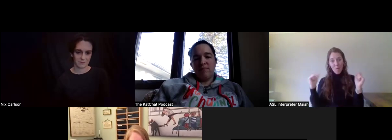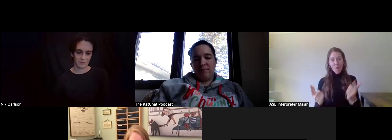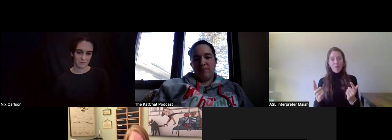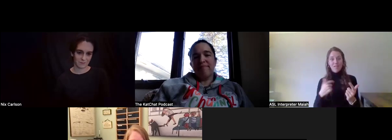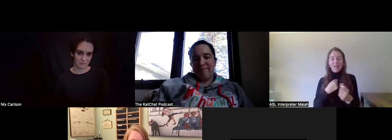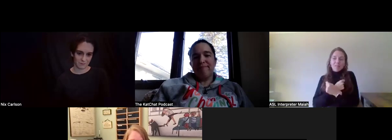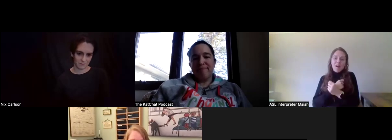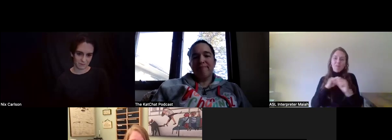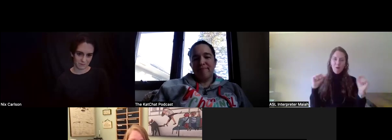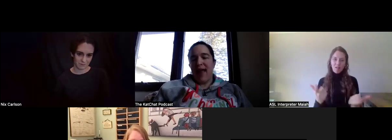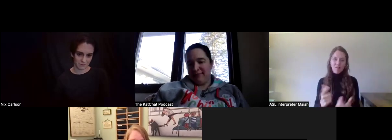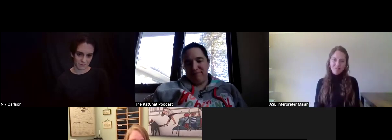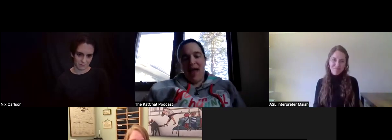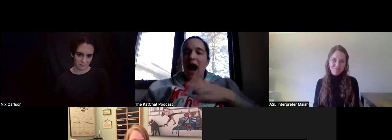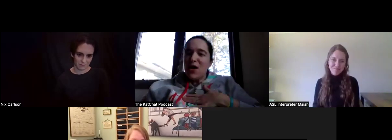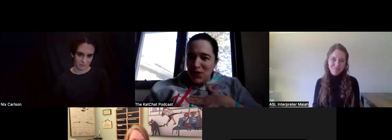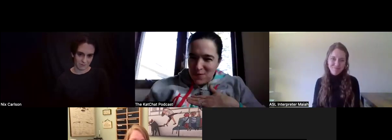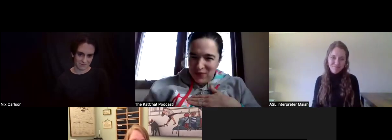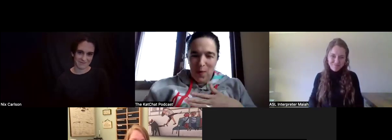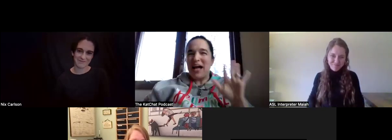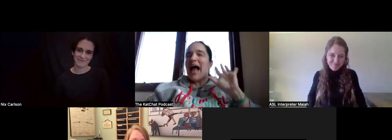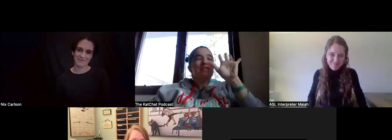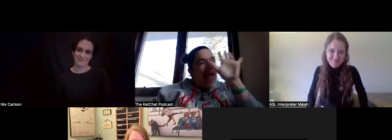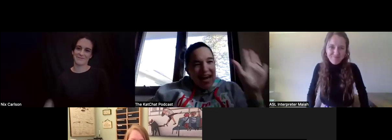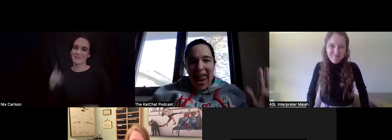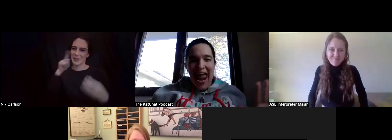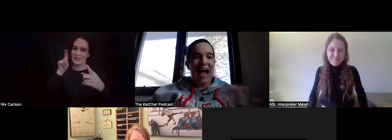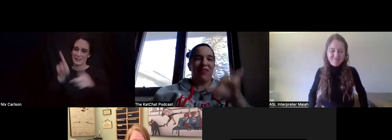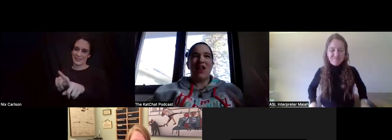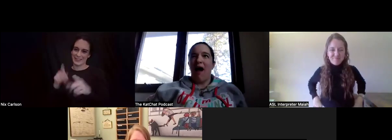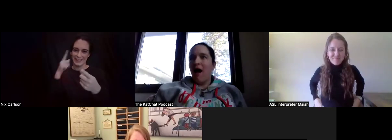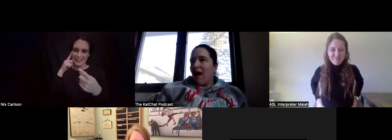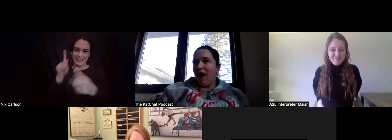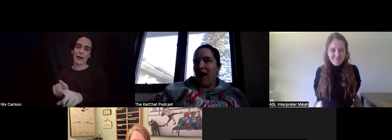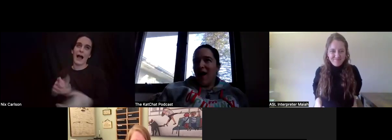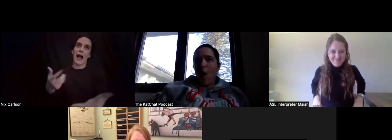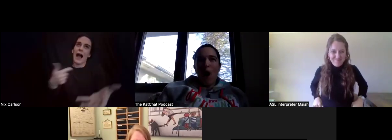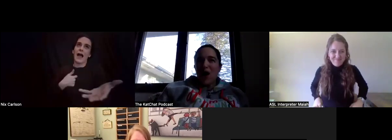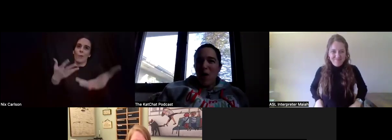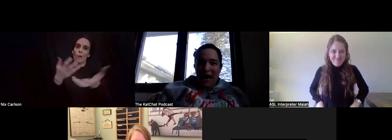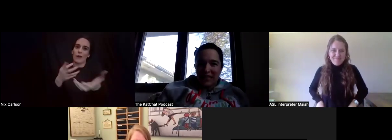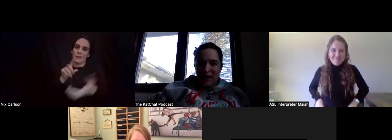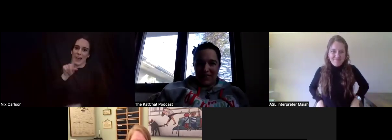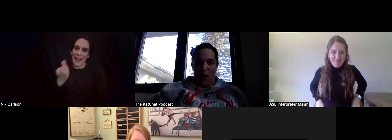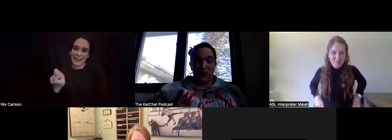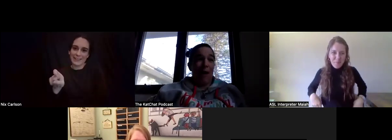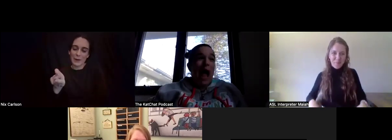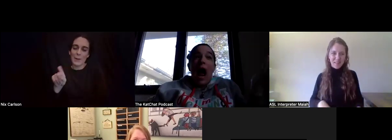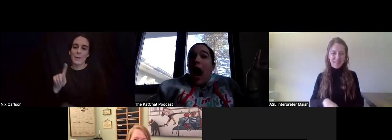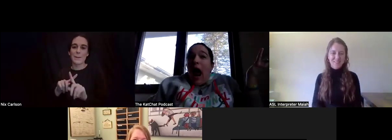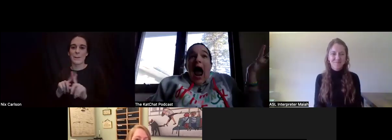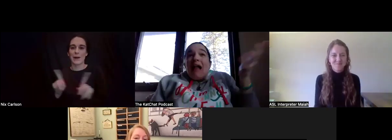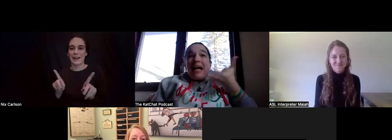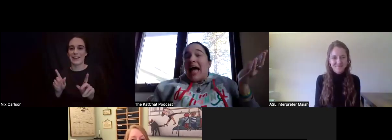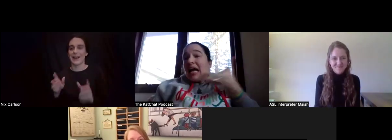all. Yeah, I agree with you. That I just had to ask. They're like, why are you asking me this question? I'm